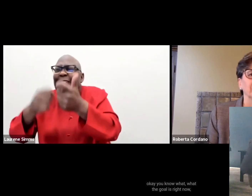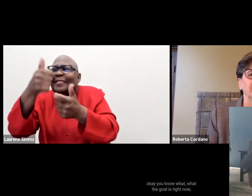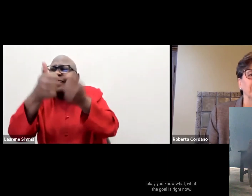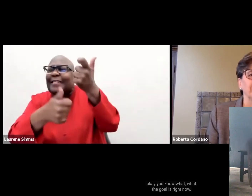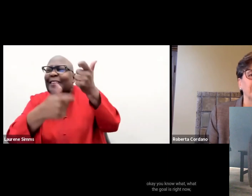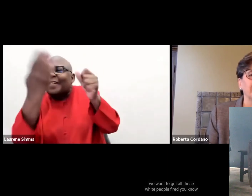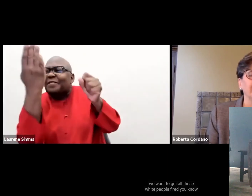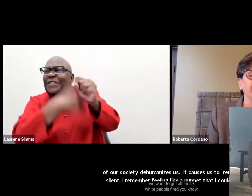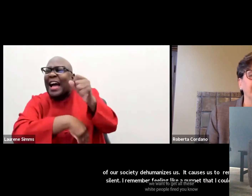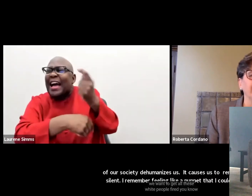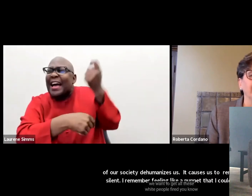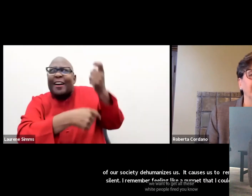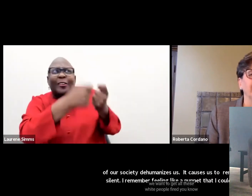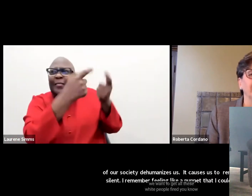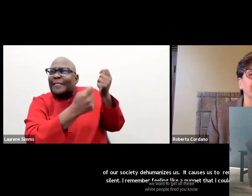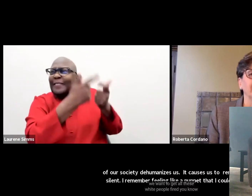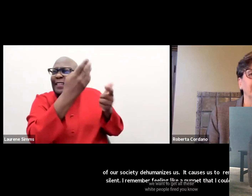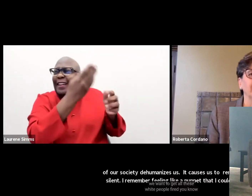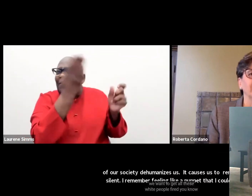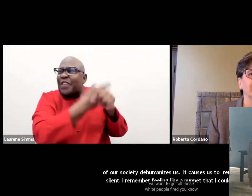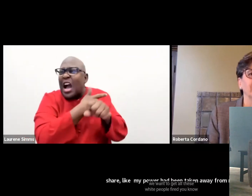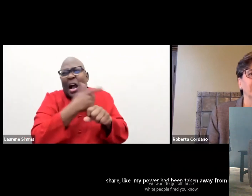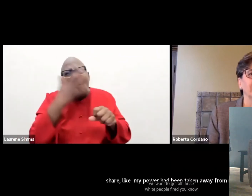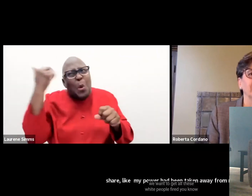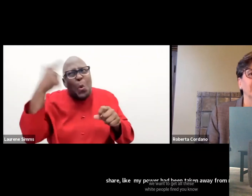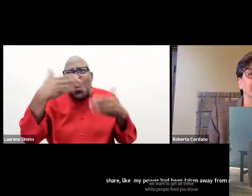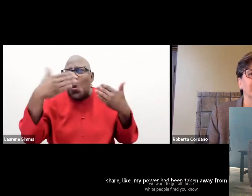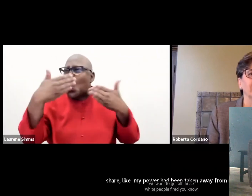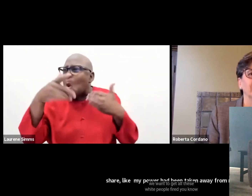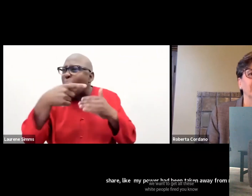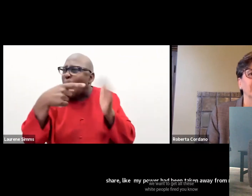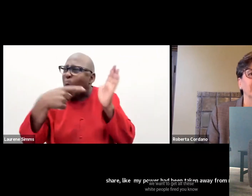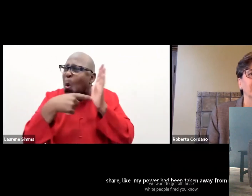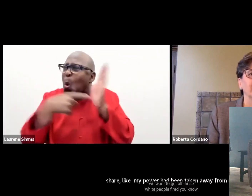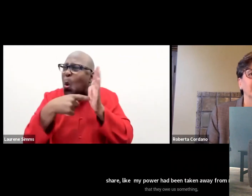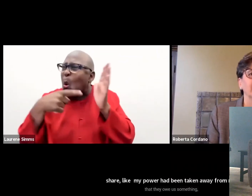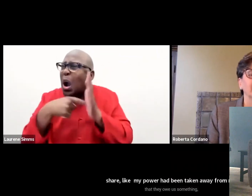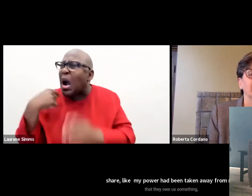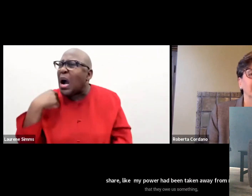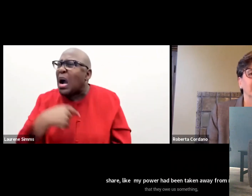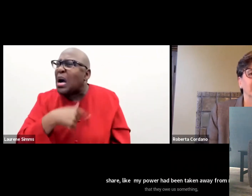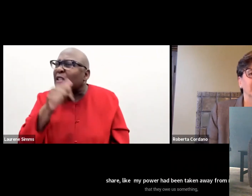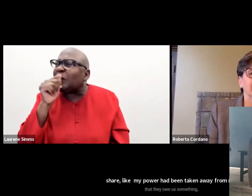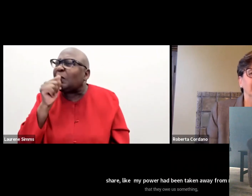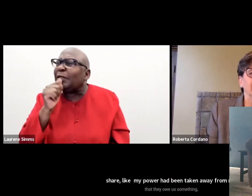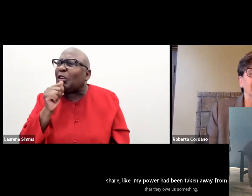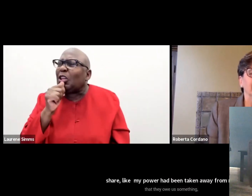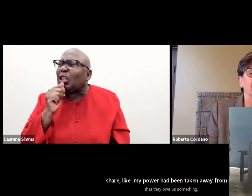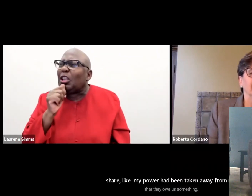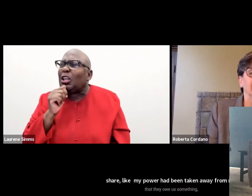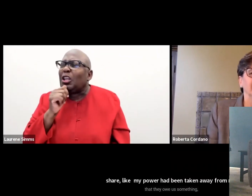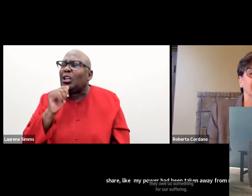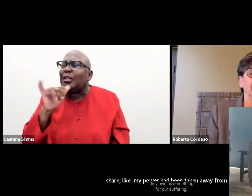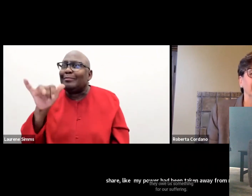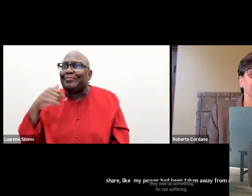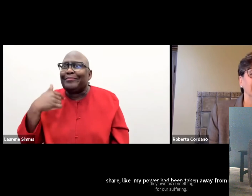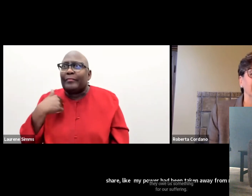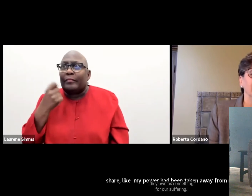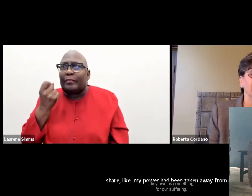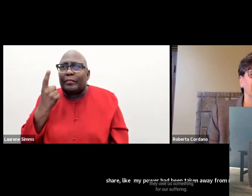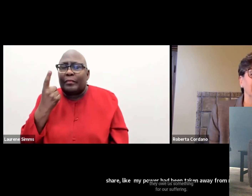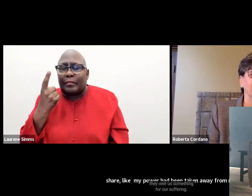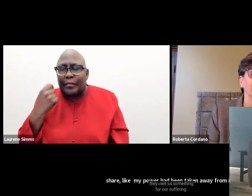But you know what the goal is right now is we want to get the white people fired. That they owe us something